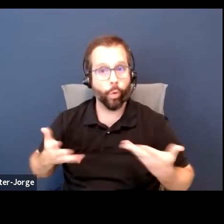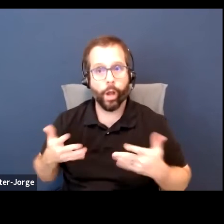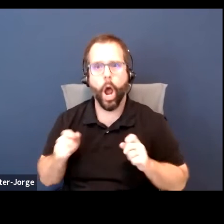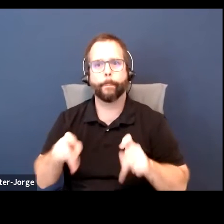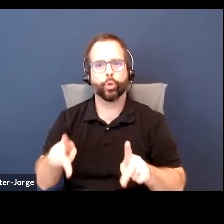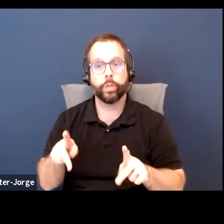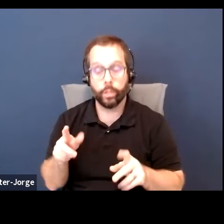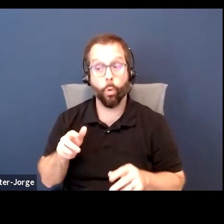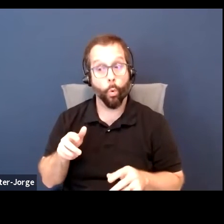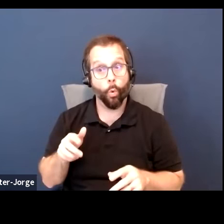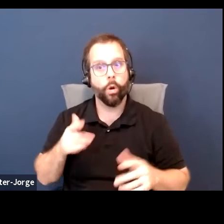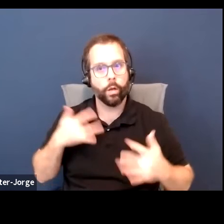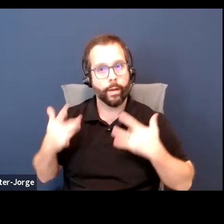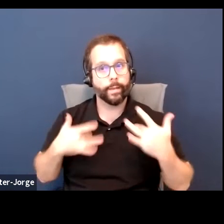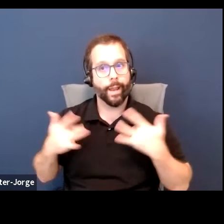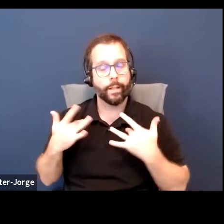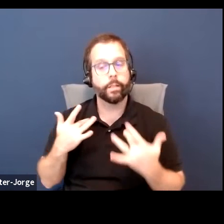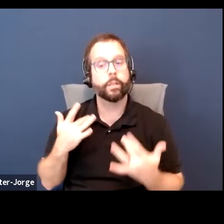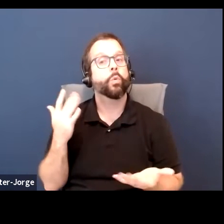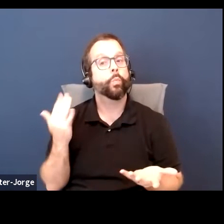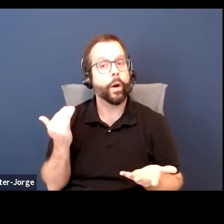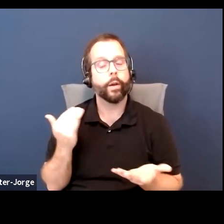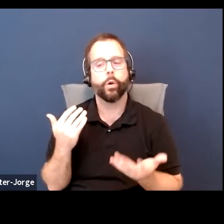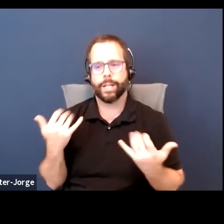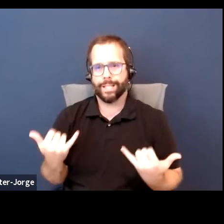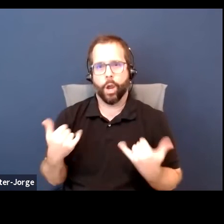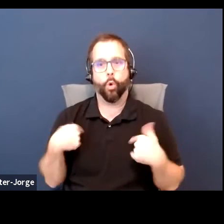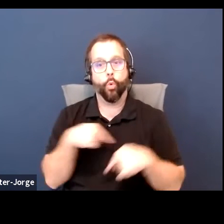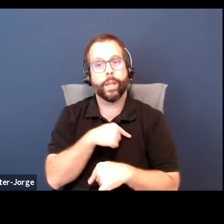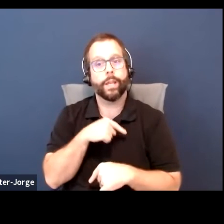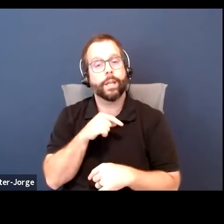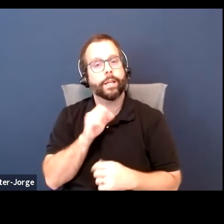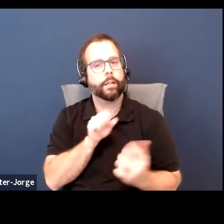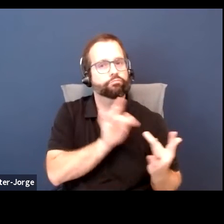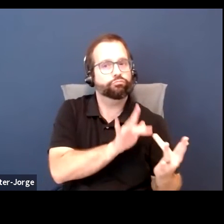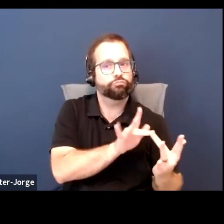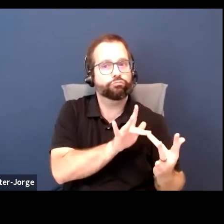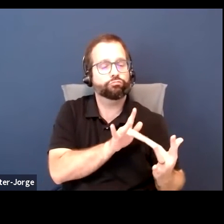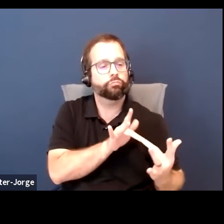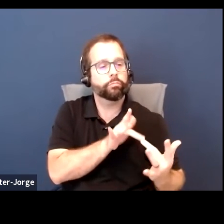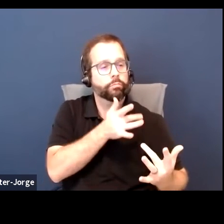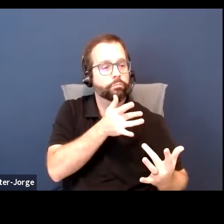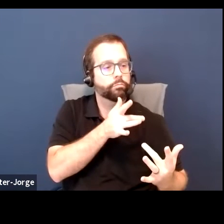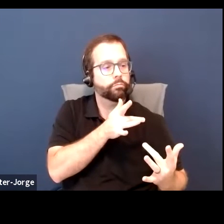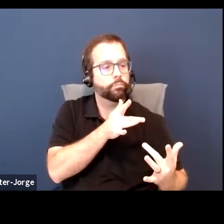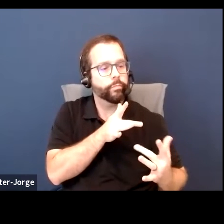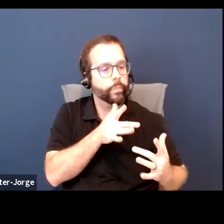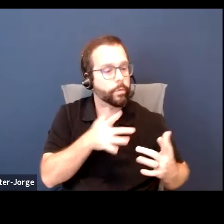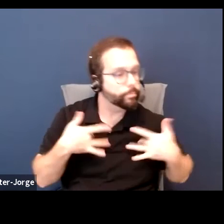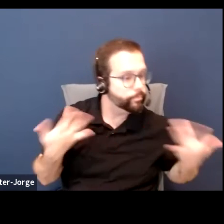because now with this we're able to reach out into those areas that have been unserved and